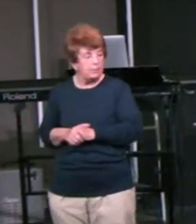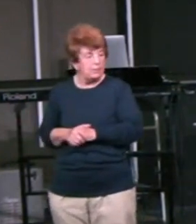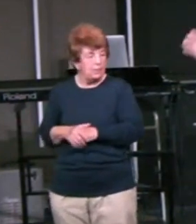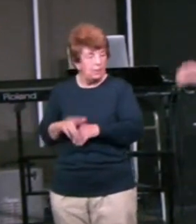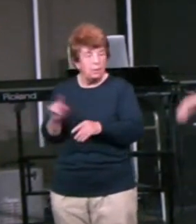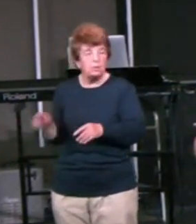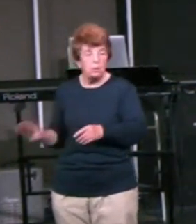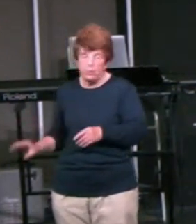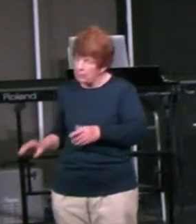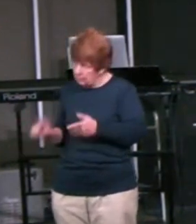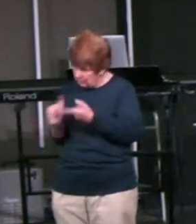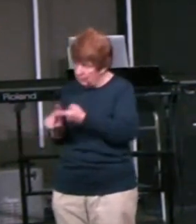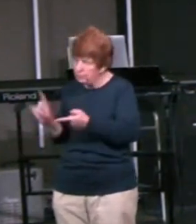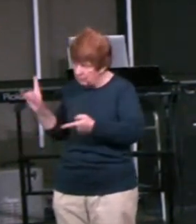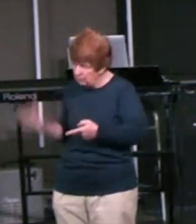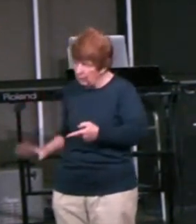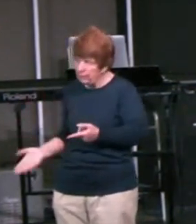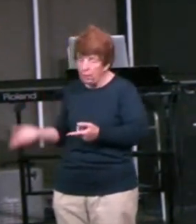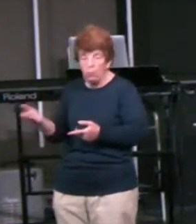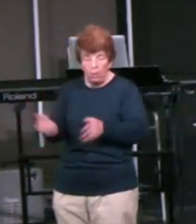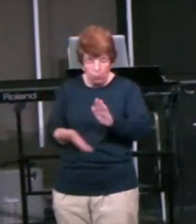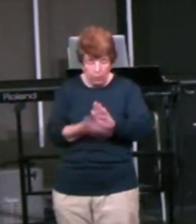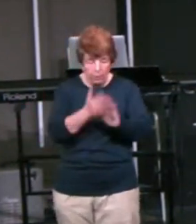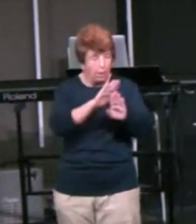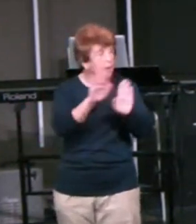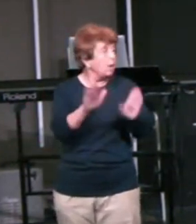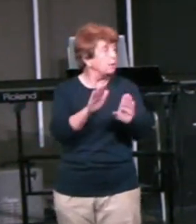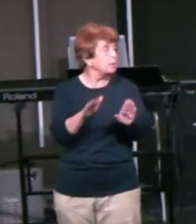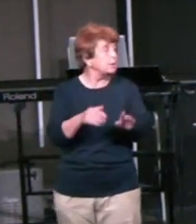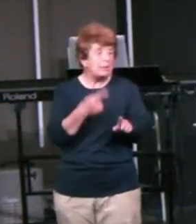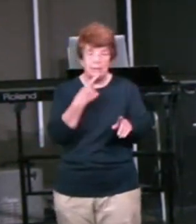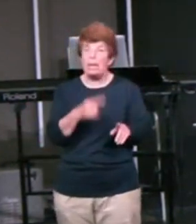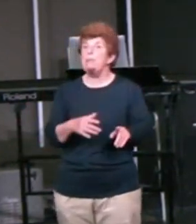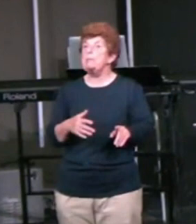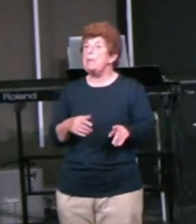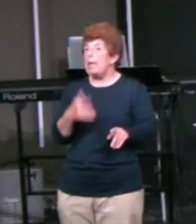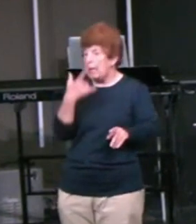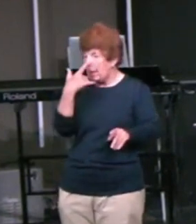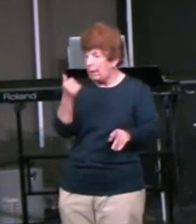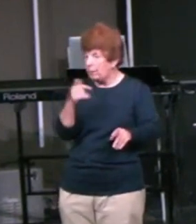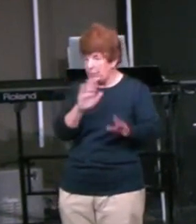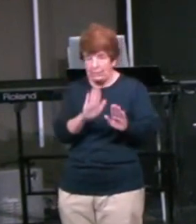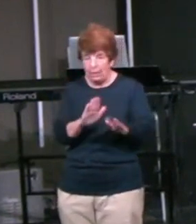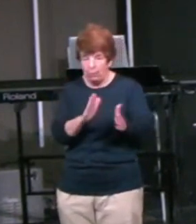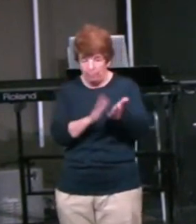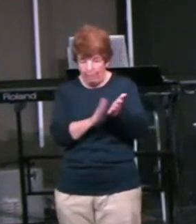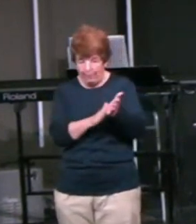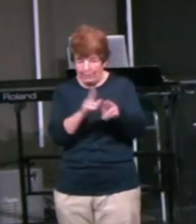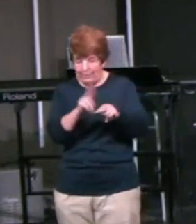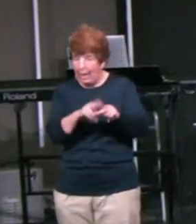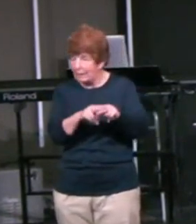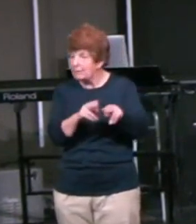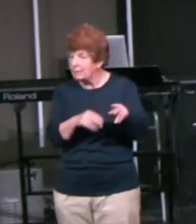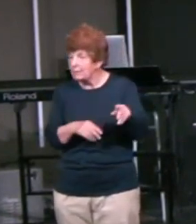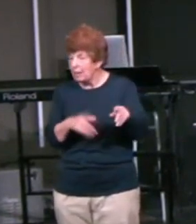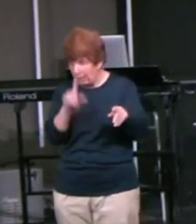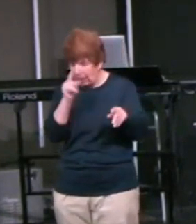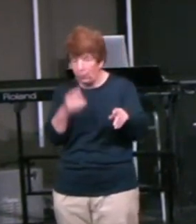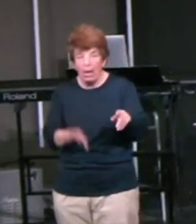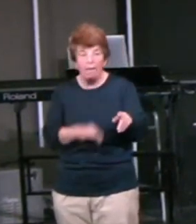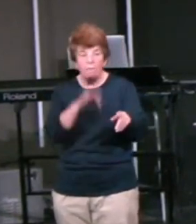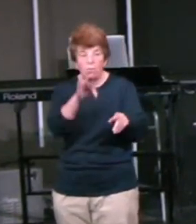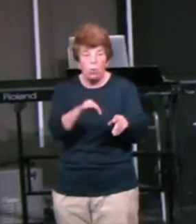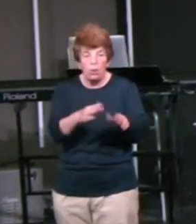And so we contributed our tithe and we went away saying to ourselves, just as well we're staying with mum and dad while we're away, because we couldn't